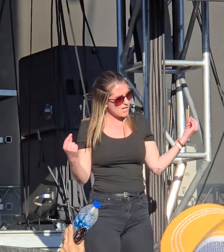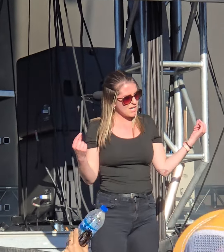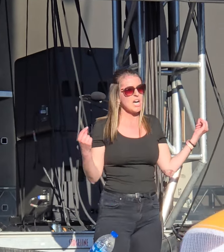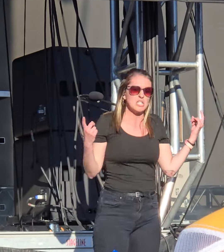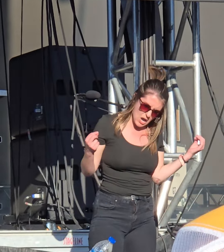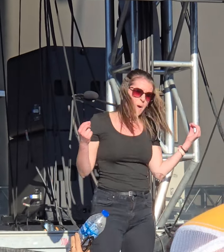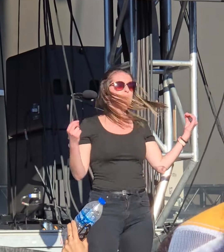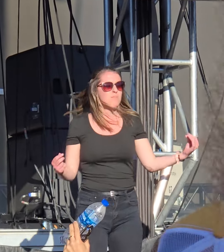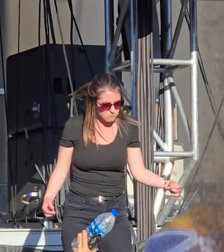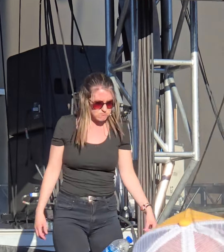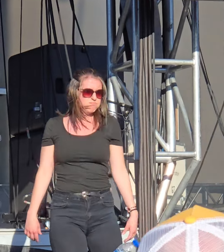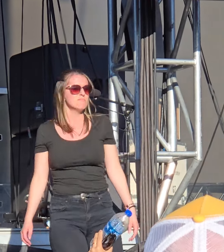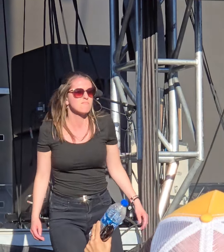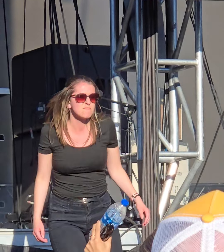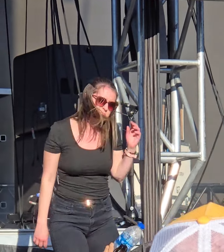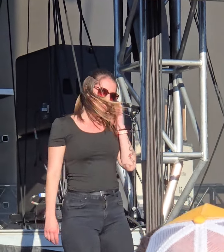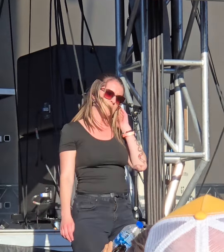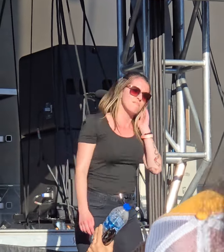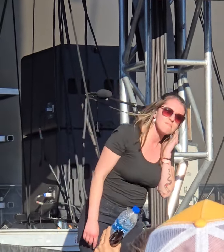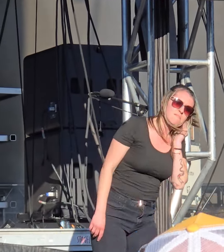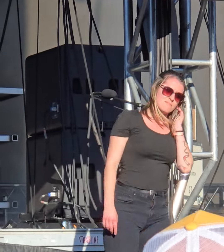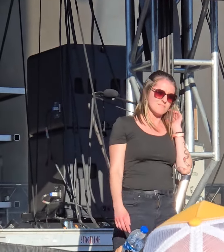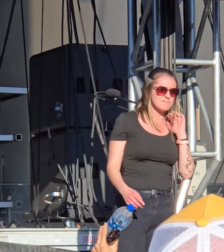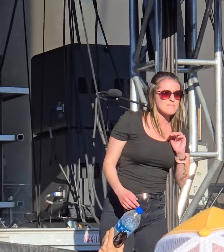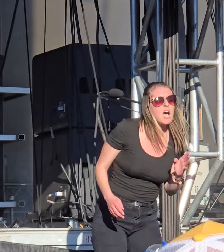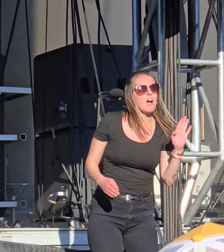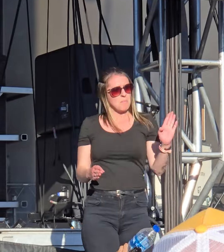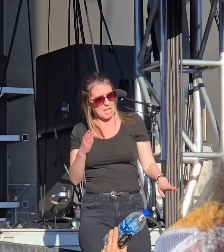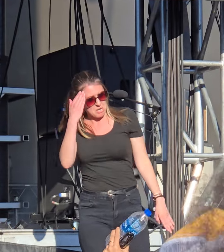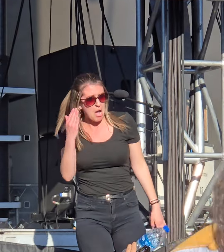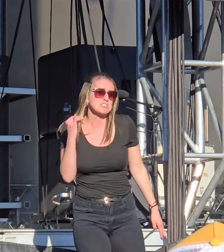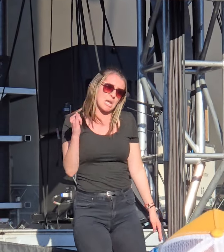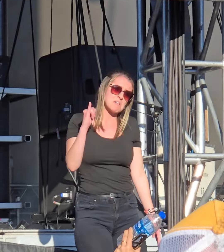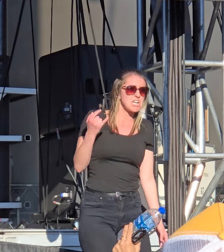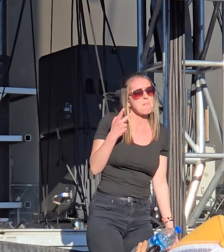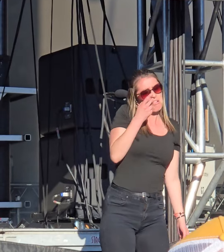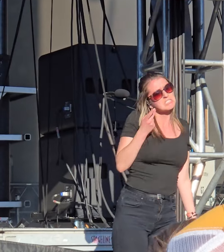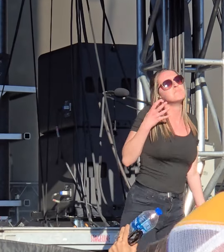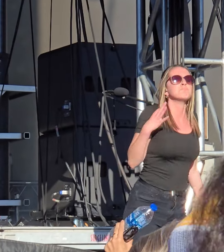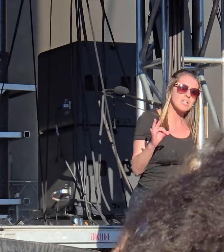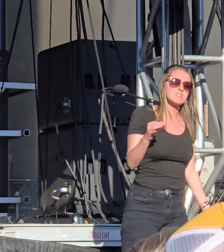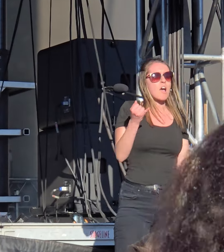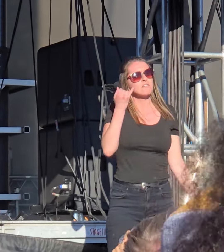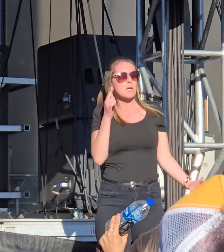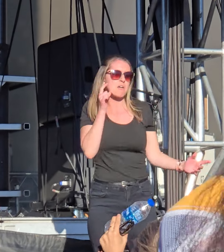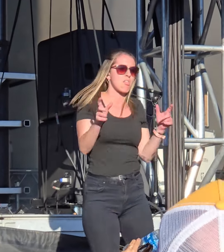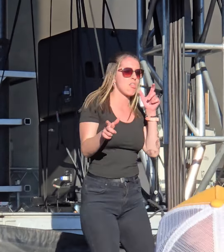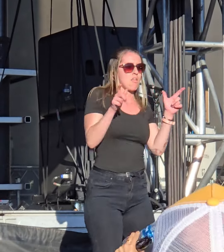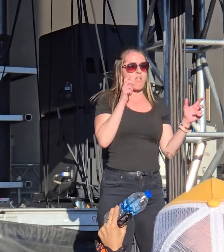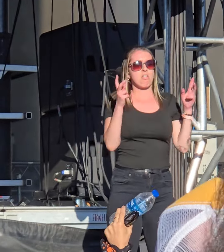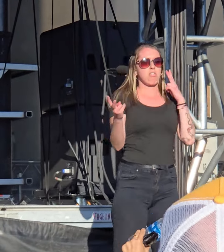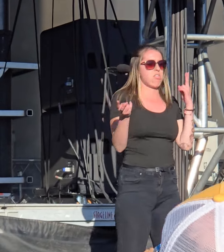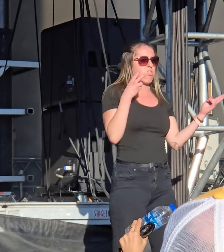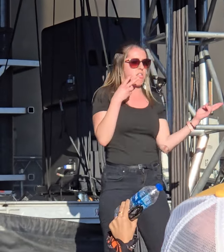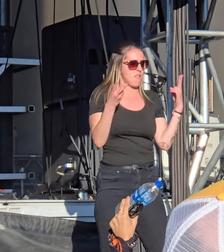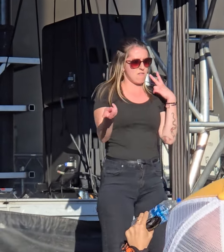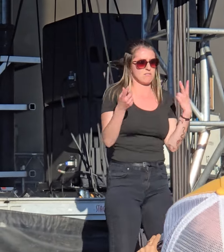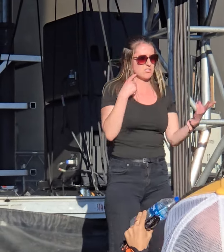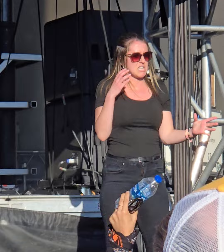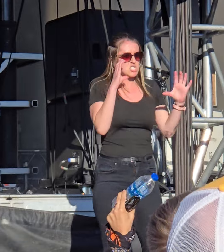What else I can do, let the castle fly We can't even out of